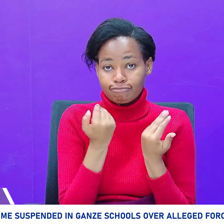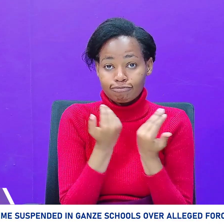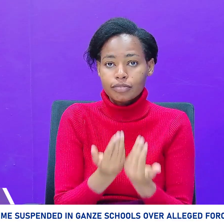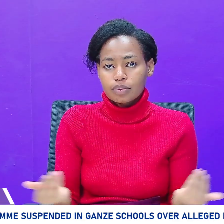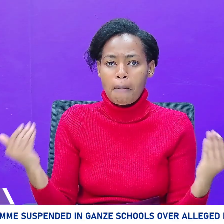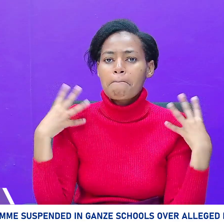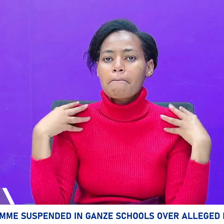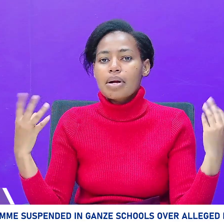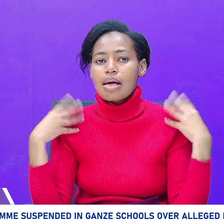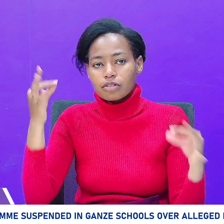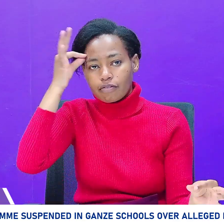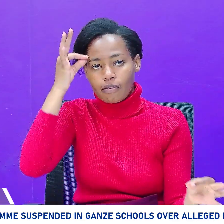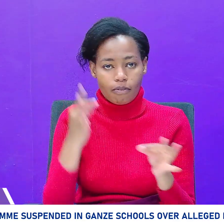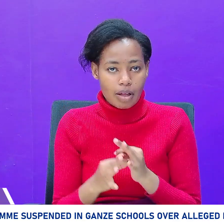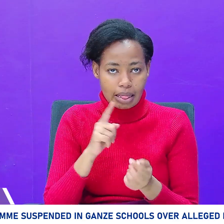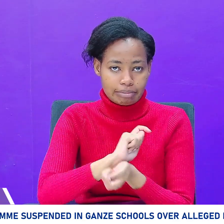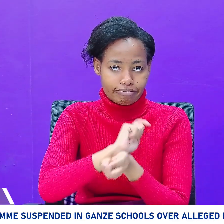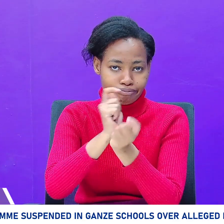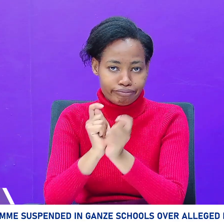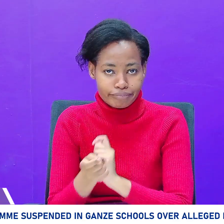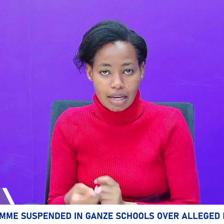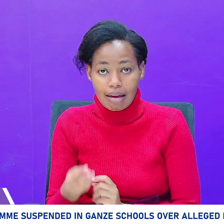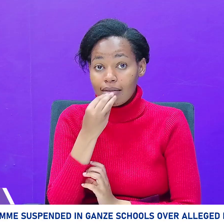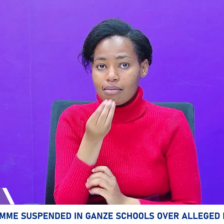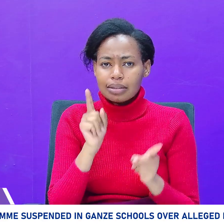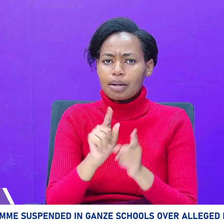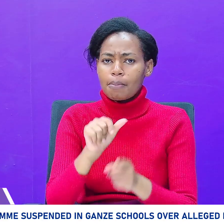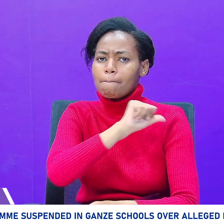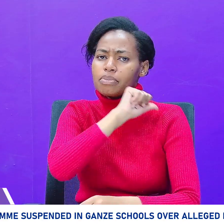compel pupils to practice a faith in exchange for relief food.